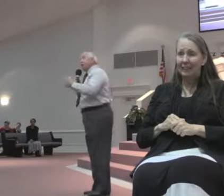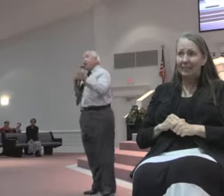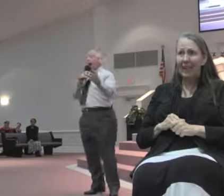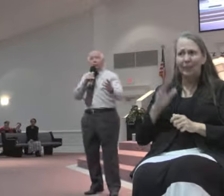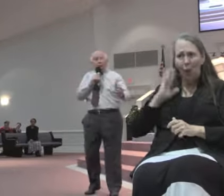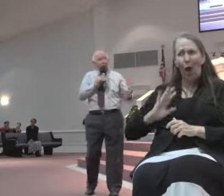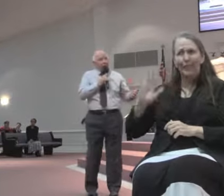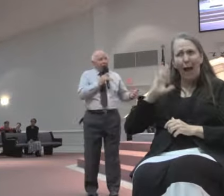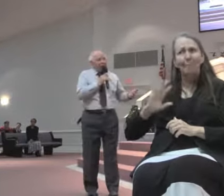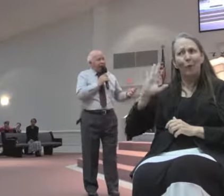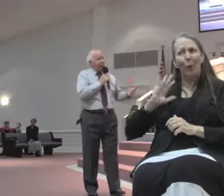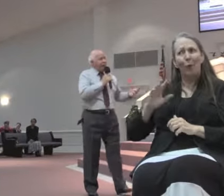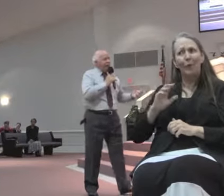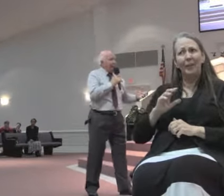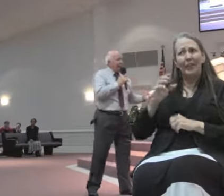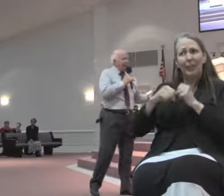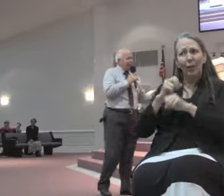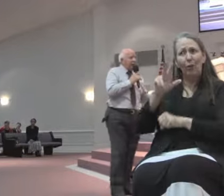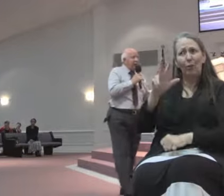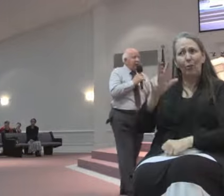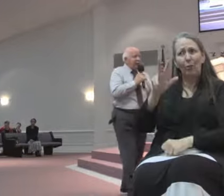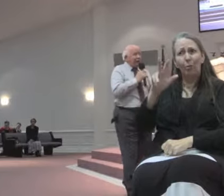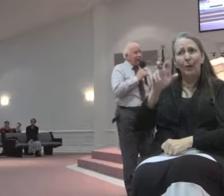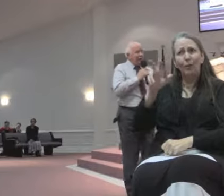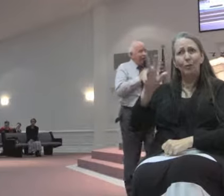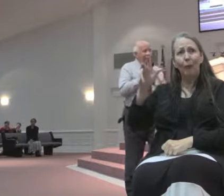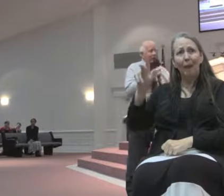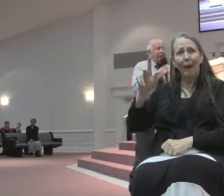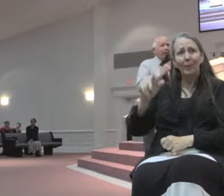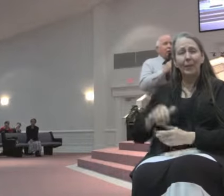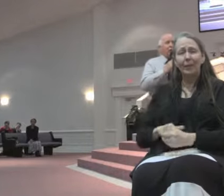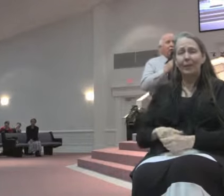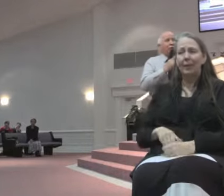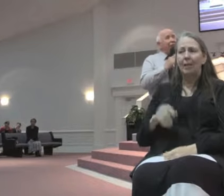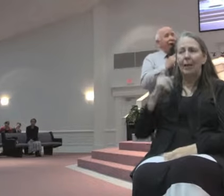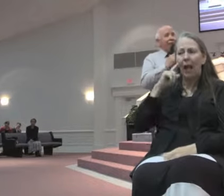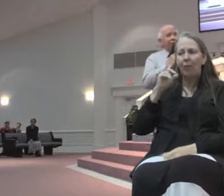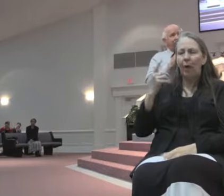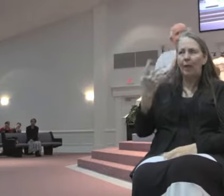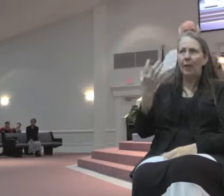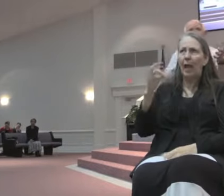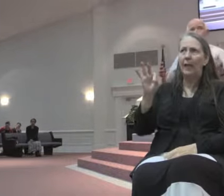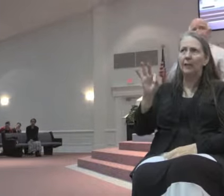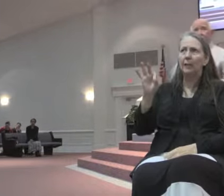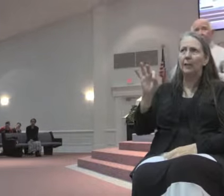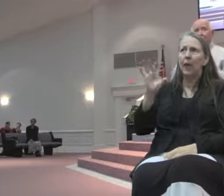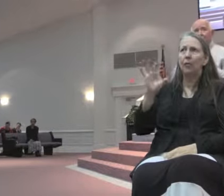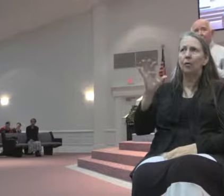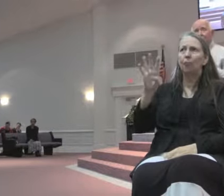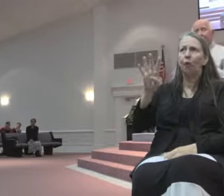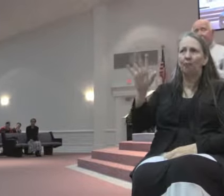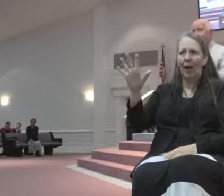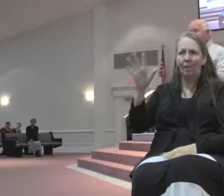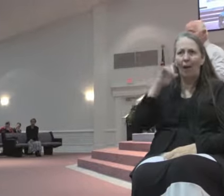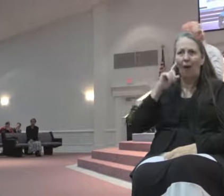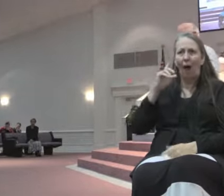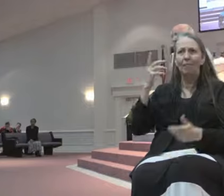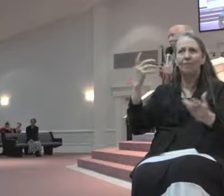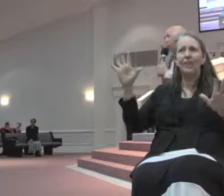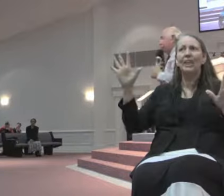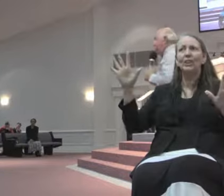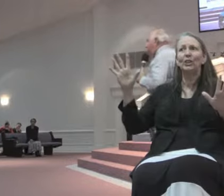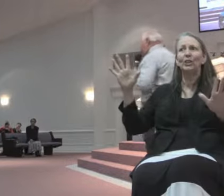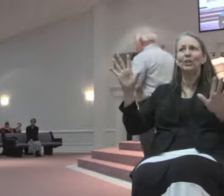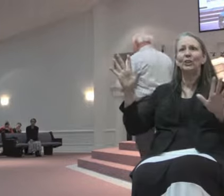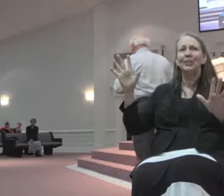Now, I thought that that revival lifted about 1945. I thought. But then, a